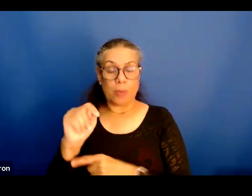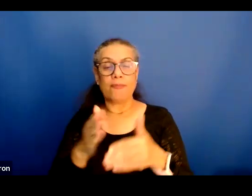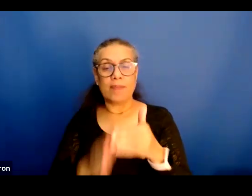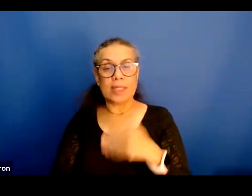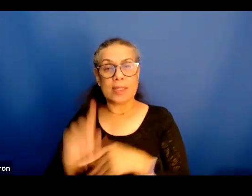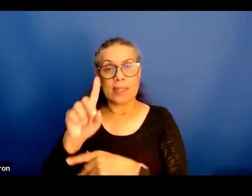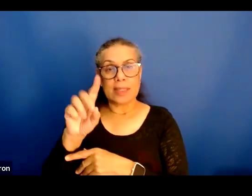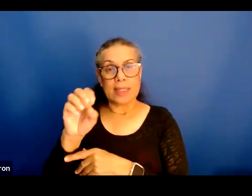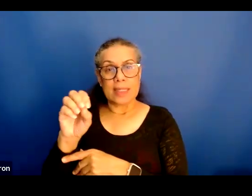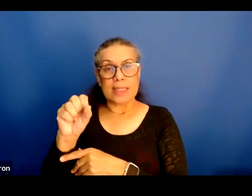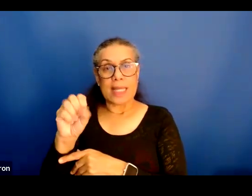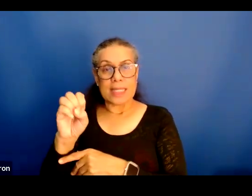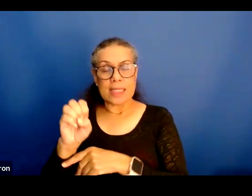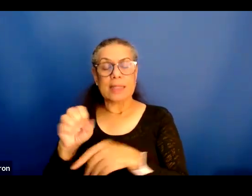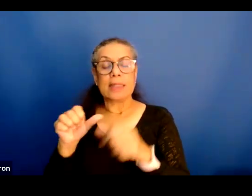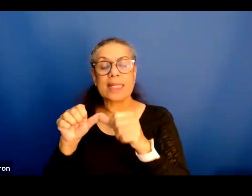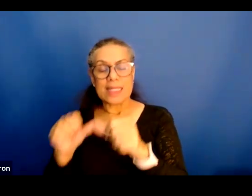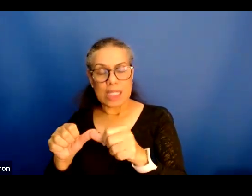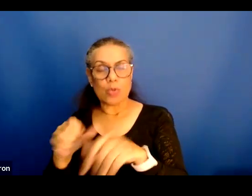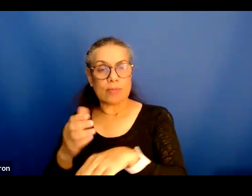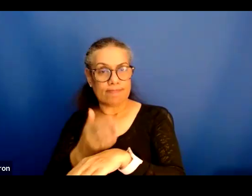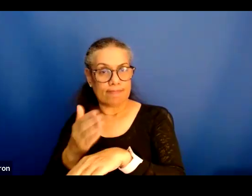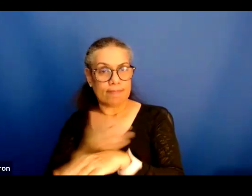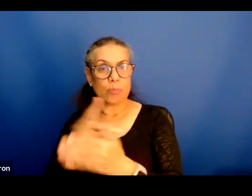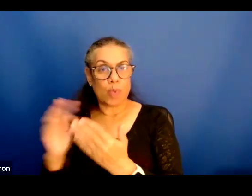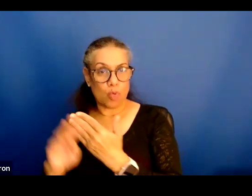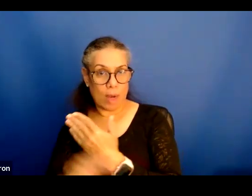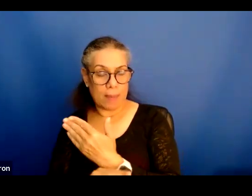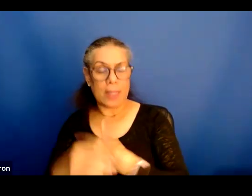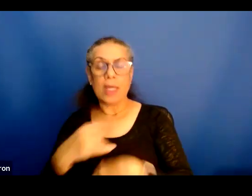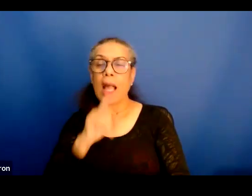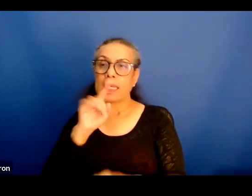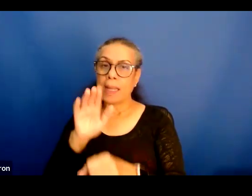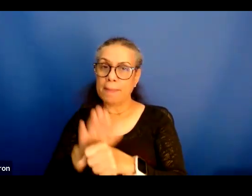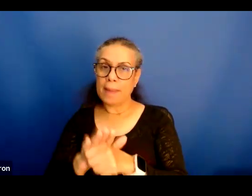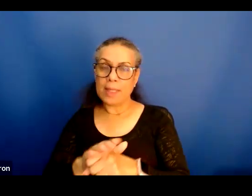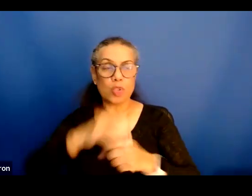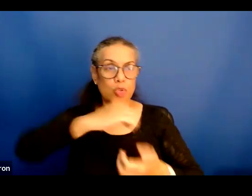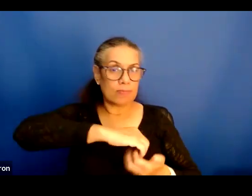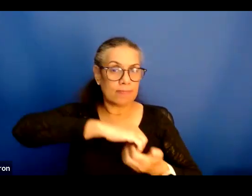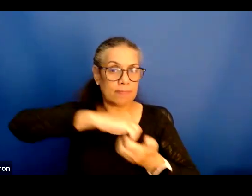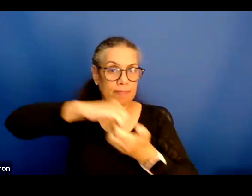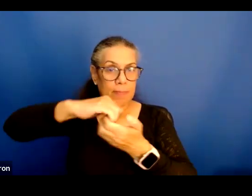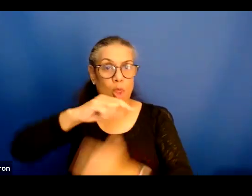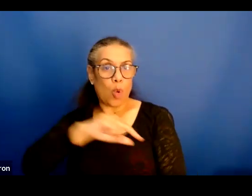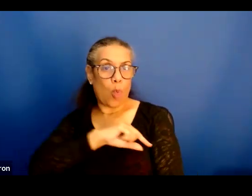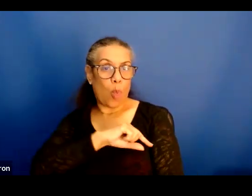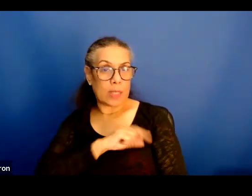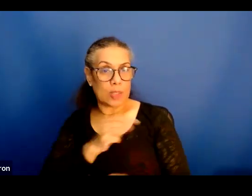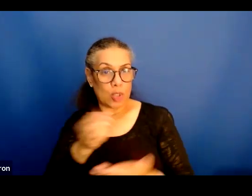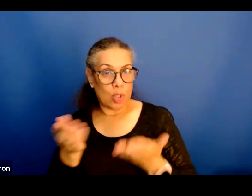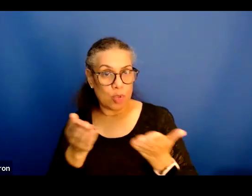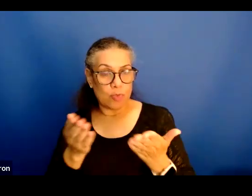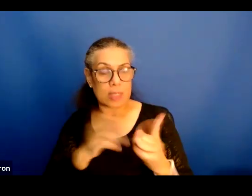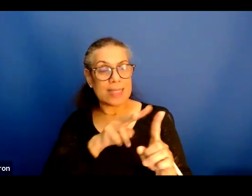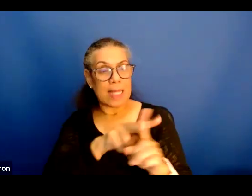DESE Continuous Improvement Monitoring Plan, demonstrating our commitment to elevating the quality of services across